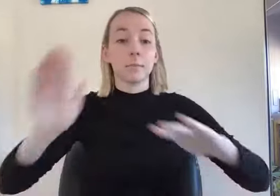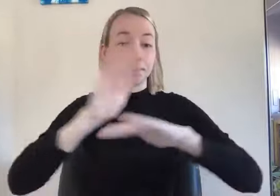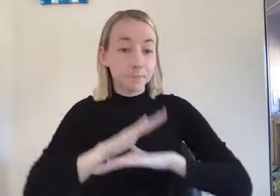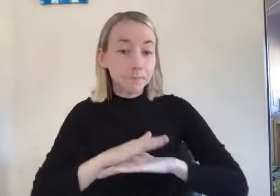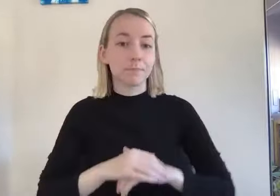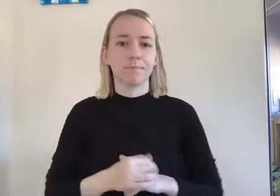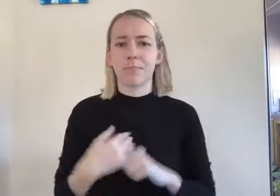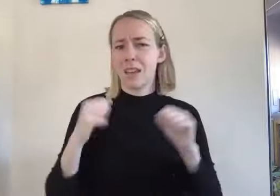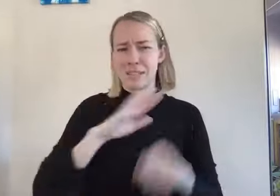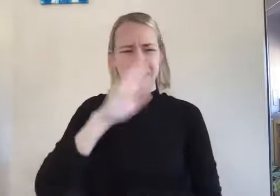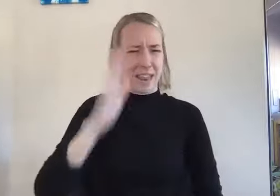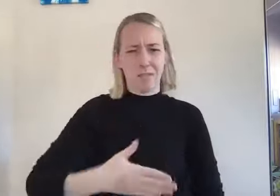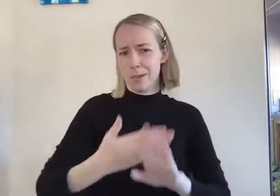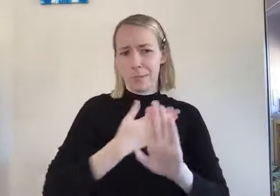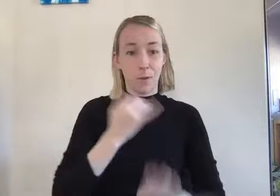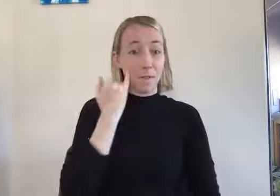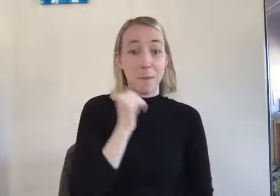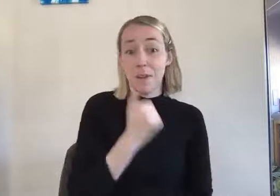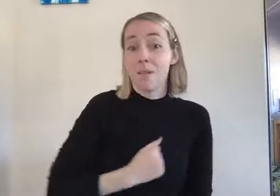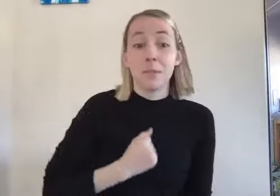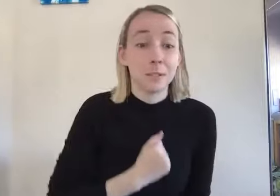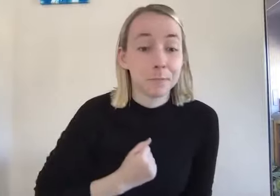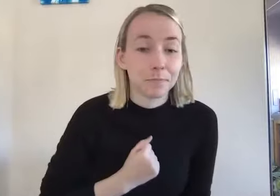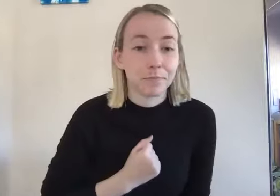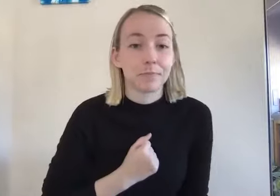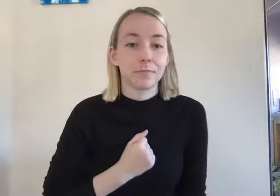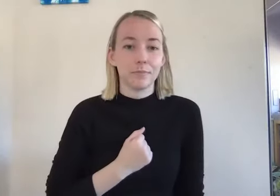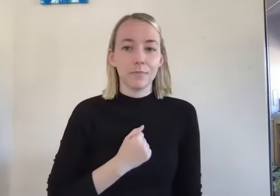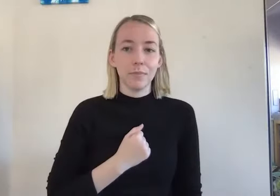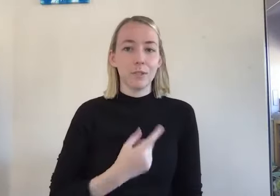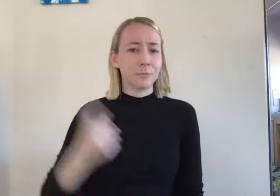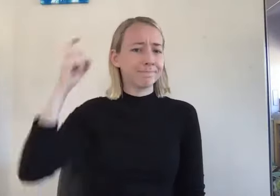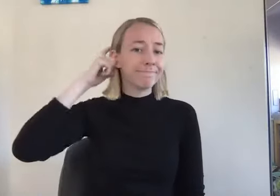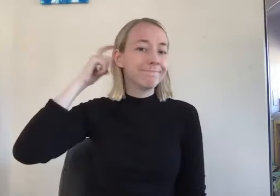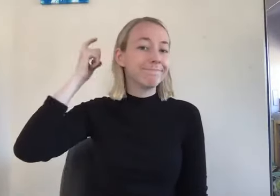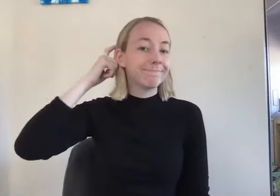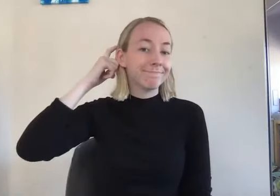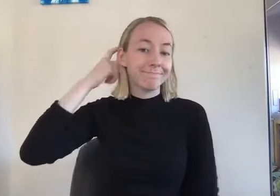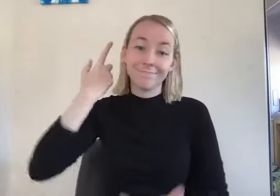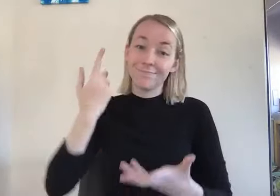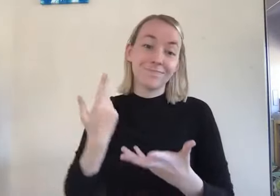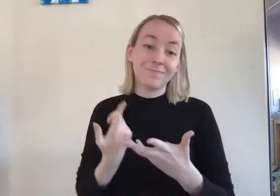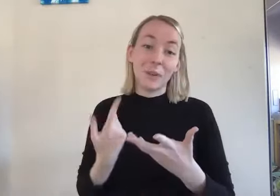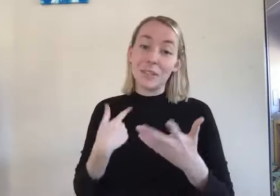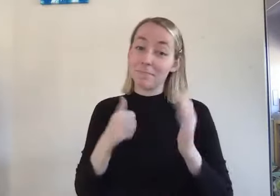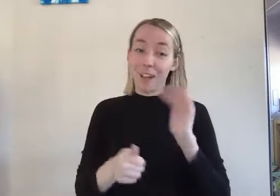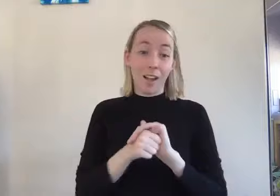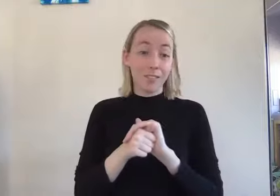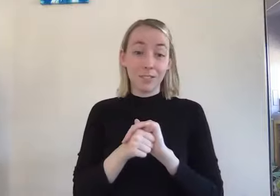serenity, you know. And I could never do that before I made the amends. I never could. So I was doing unconscionable things with a conscience that still